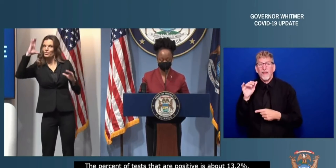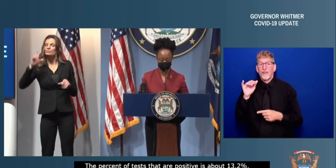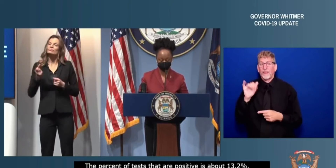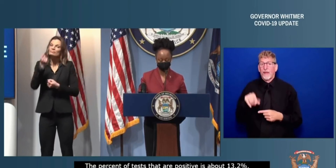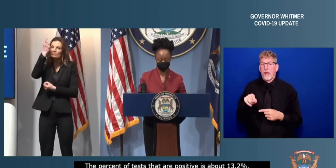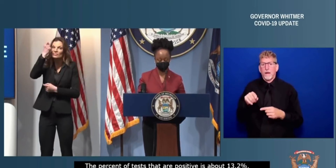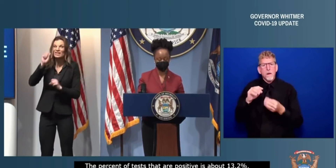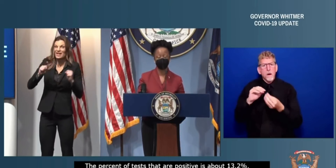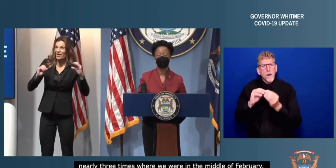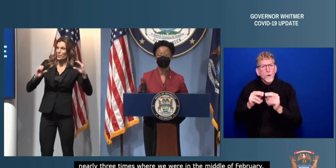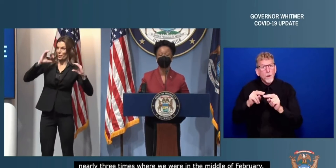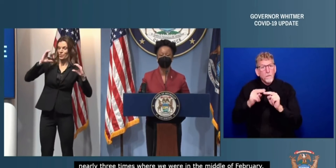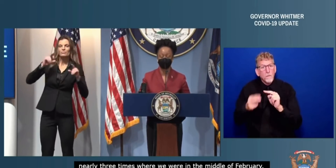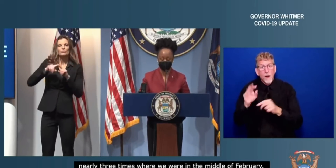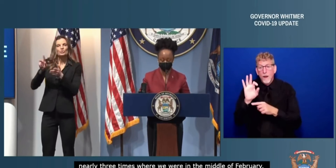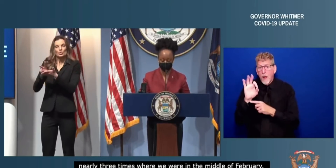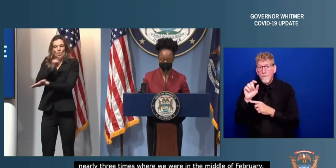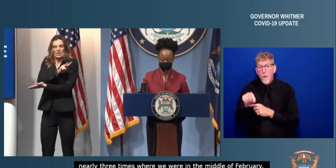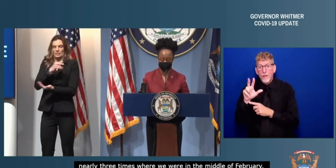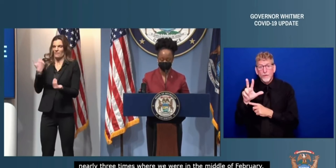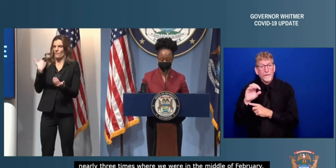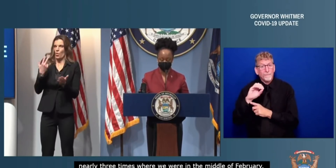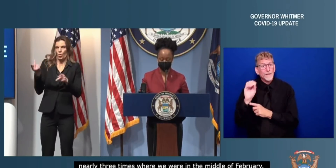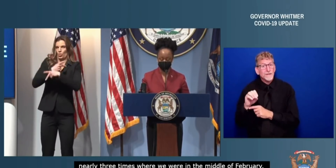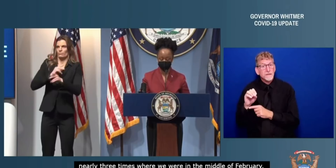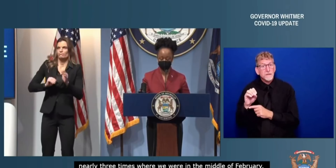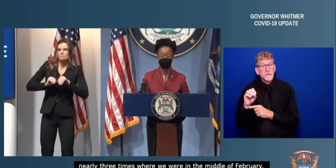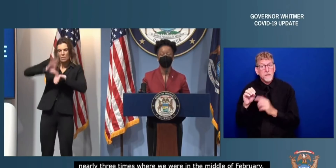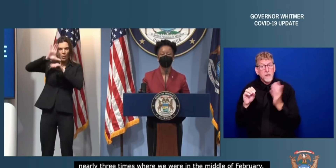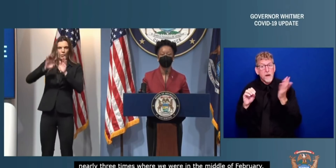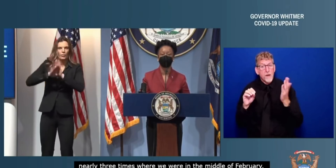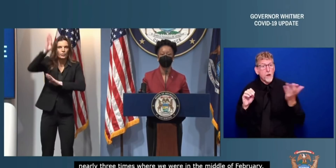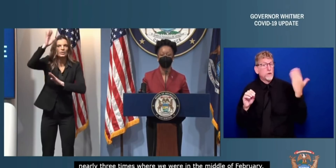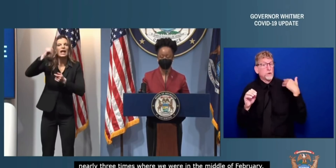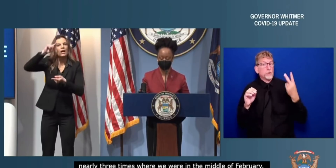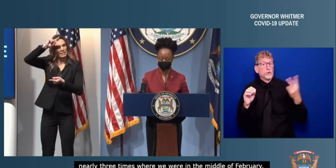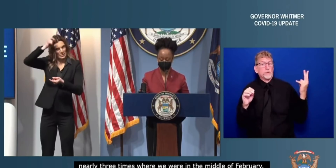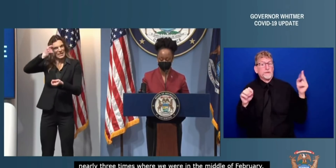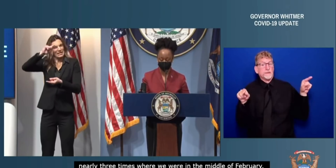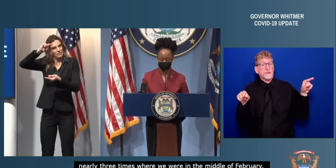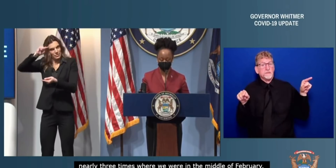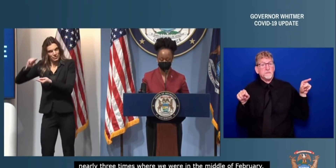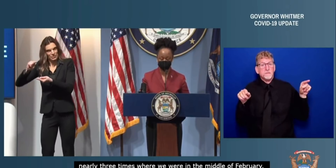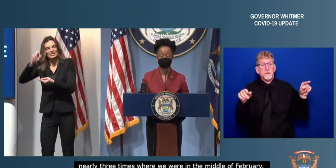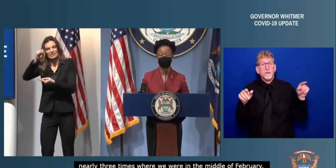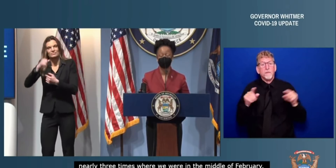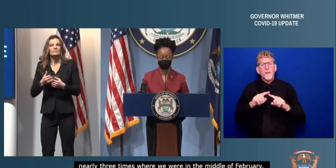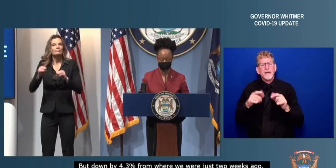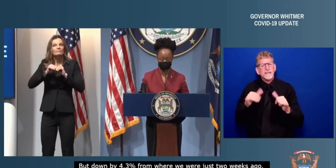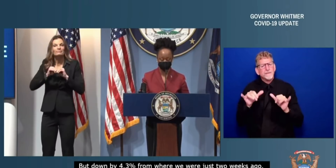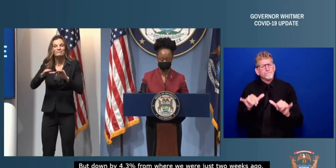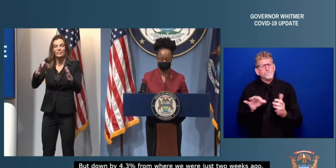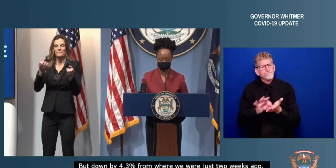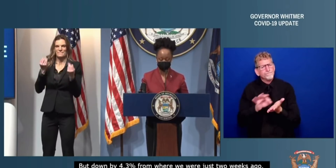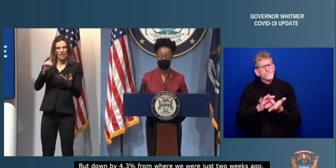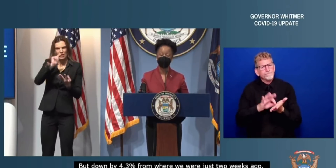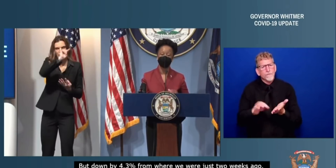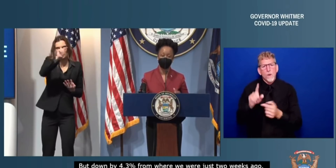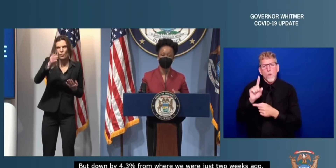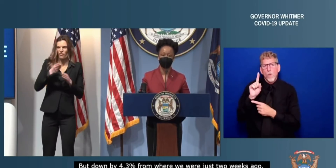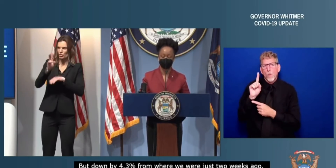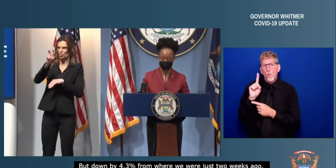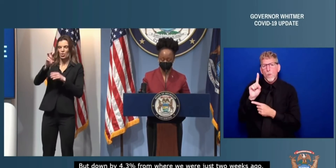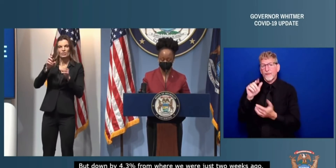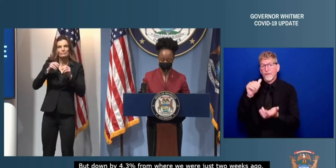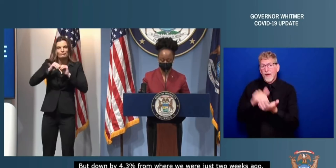weeks ago. We're also still tracking outbreaks. There are over 1,272 outbreaks in counties across the state,